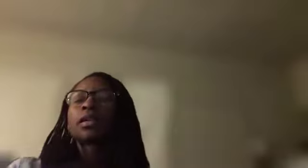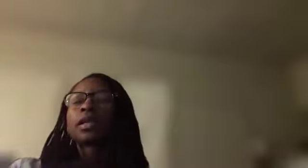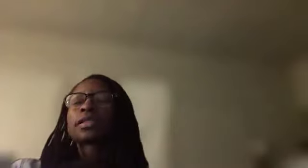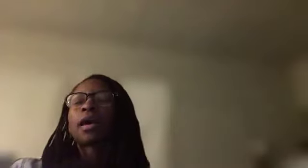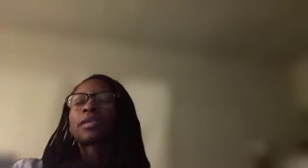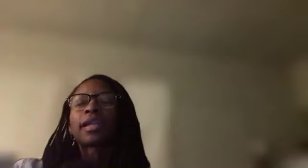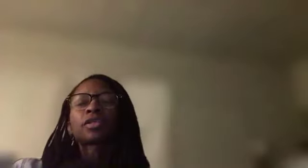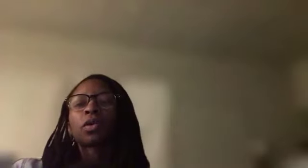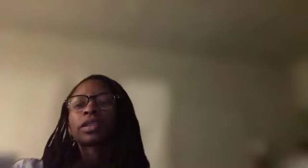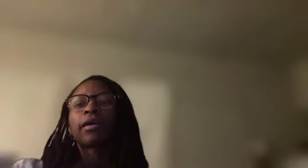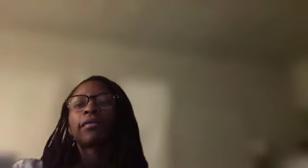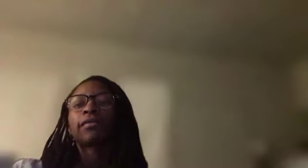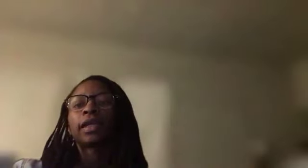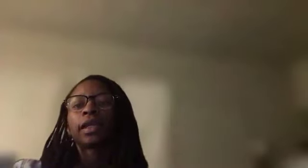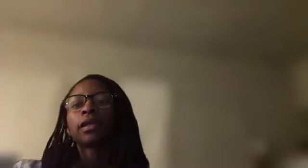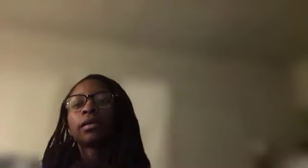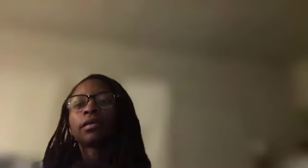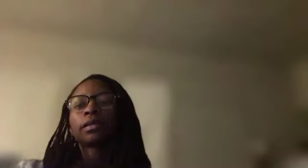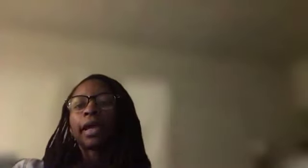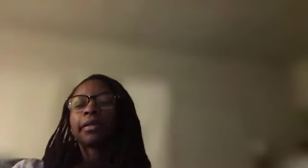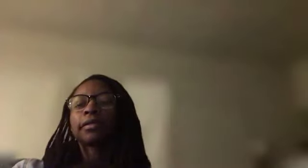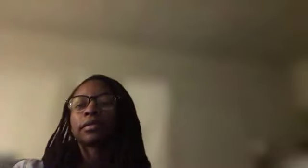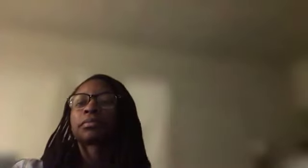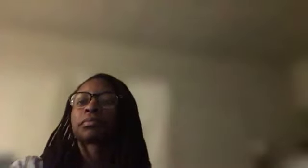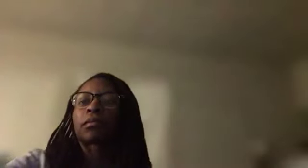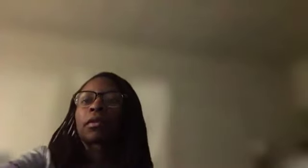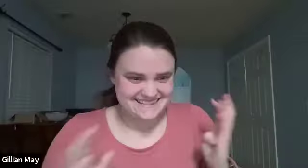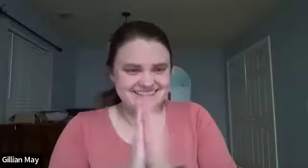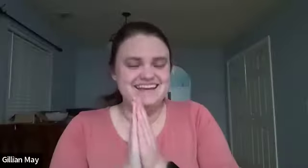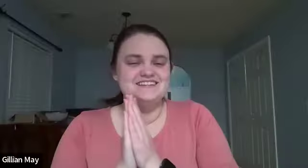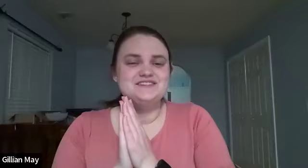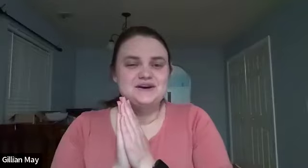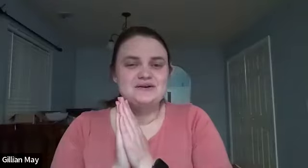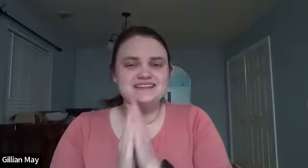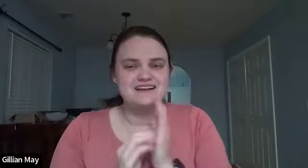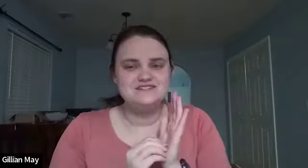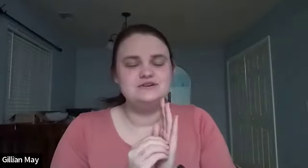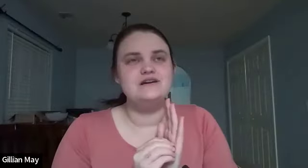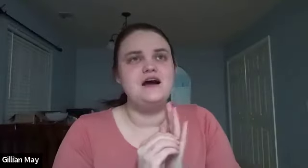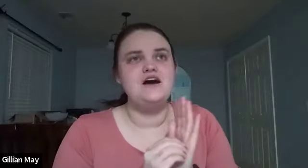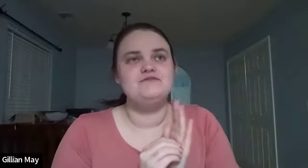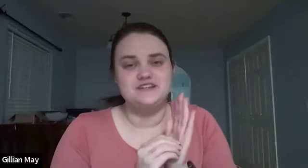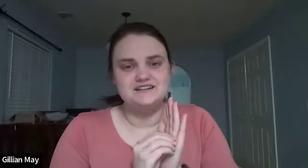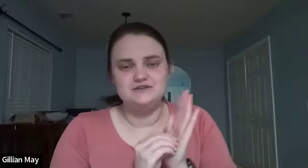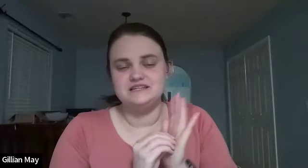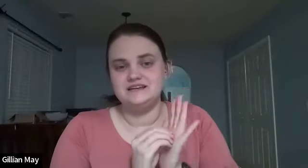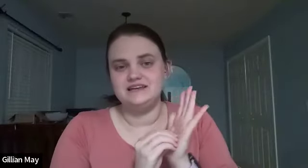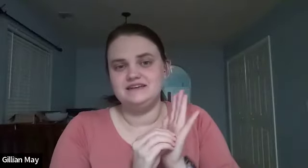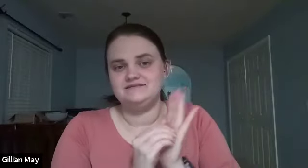Does dinosaurs have any signs? Yes. So dinosaur, for dinosaur, it's again